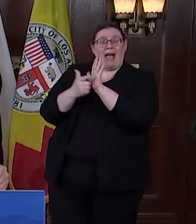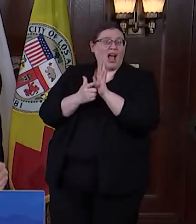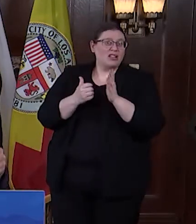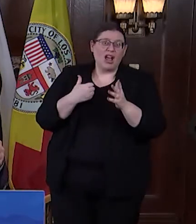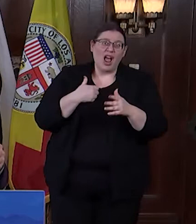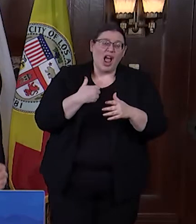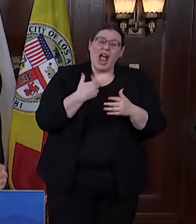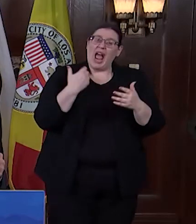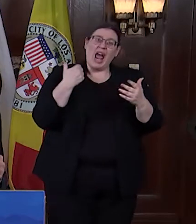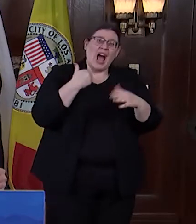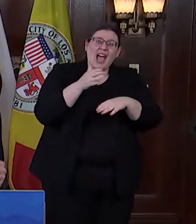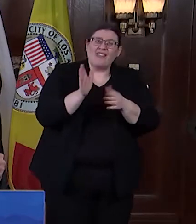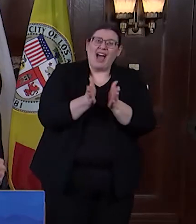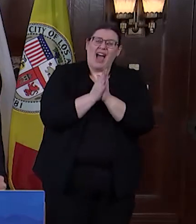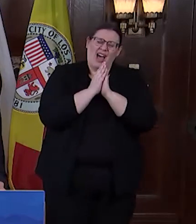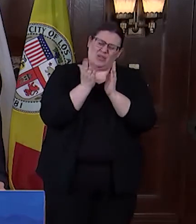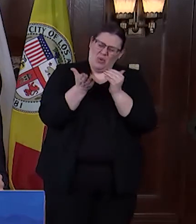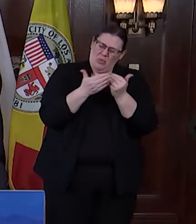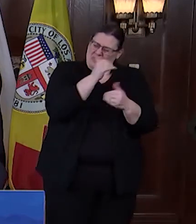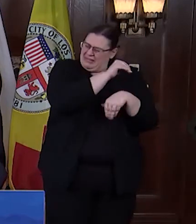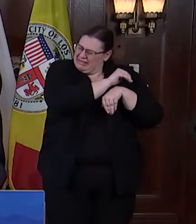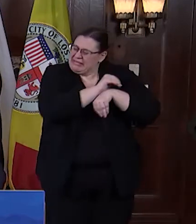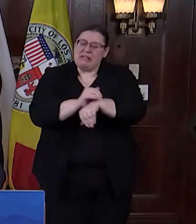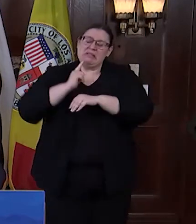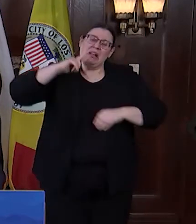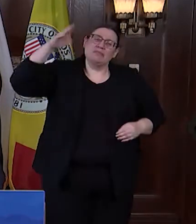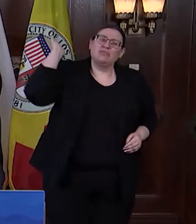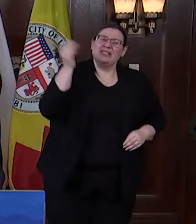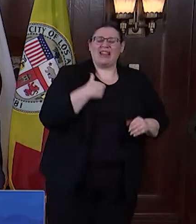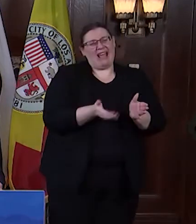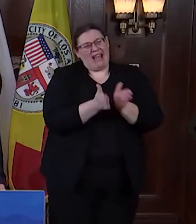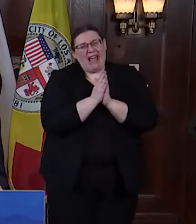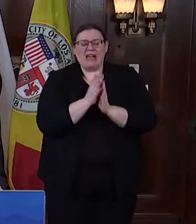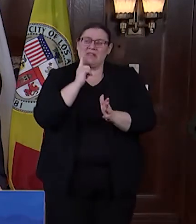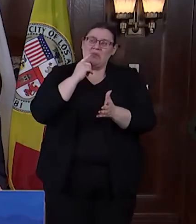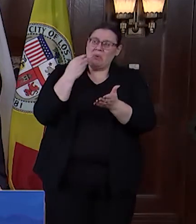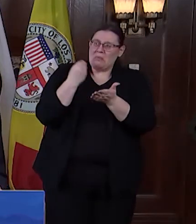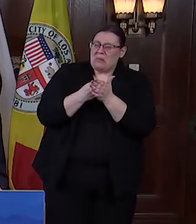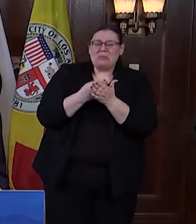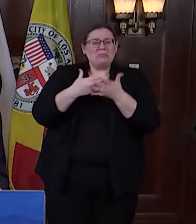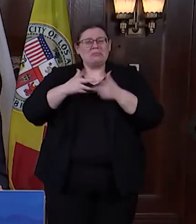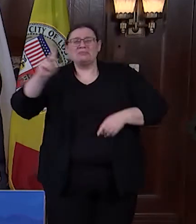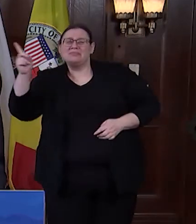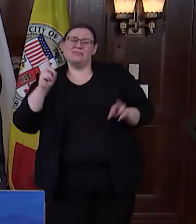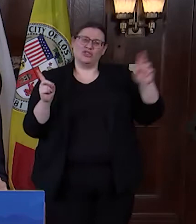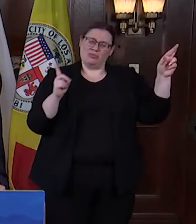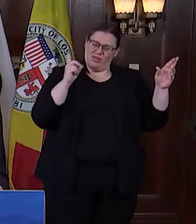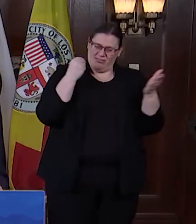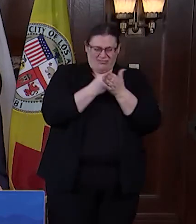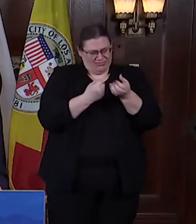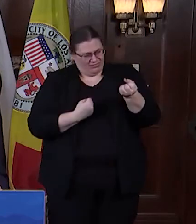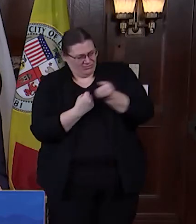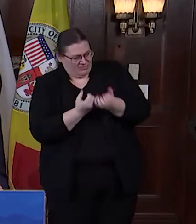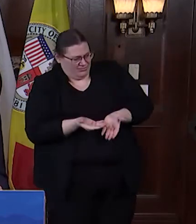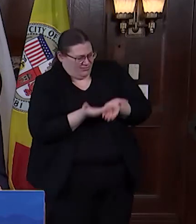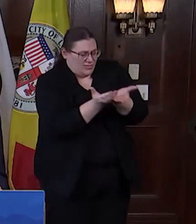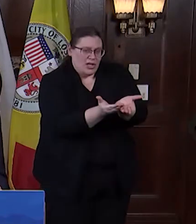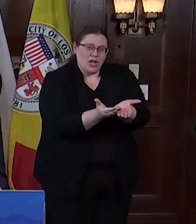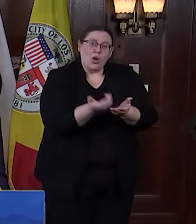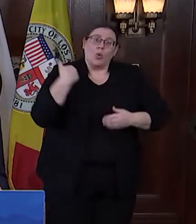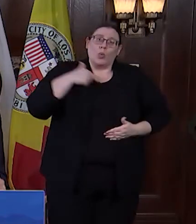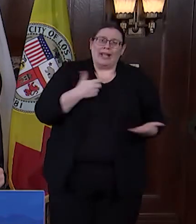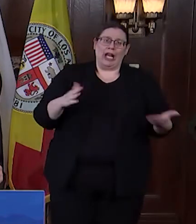from this podium almost every time I've addressed you, a nonpartisan call for help. We won't forget you, and we